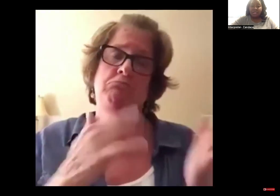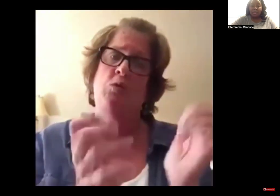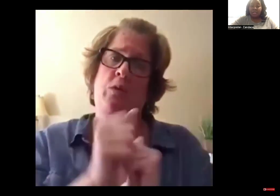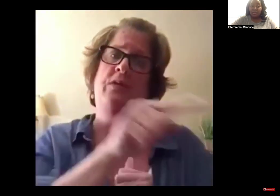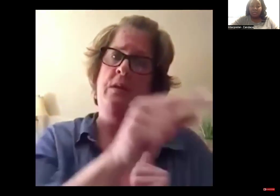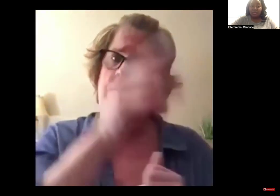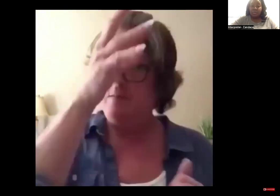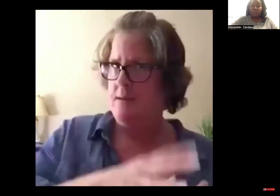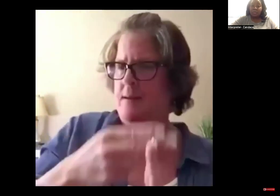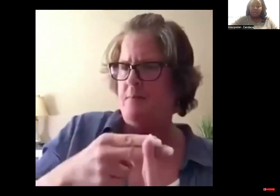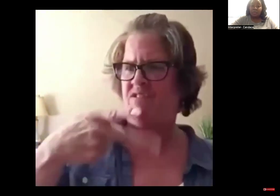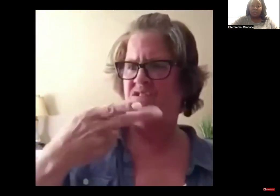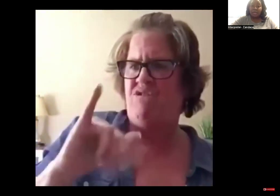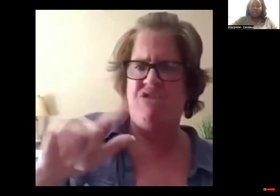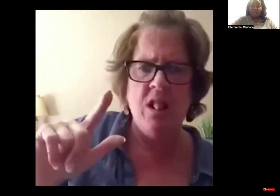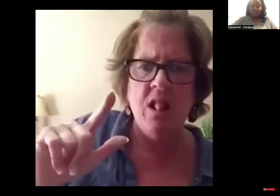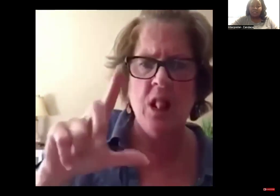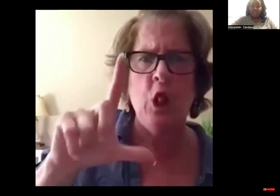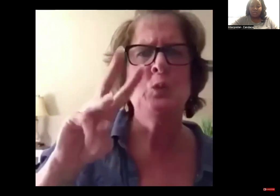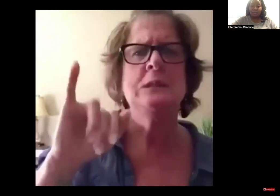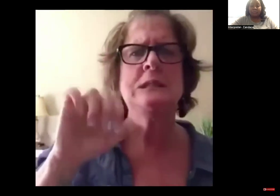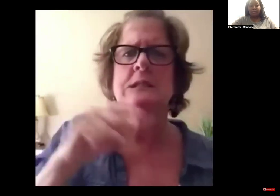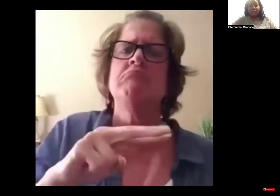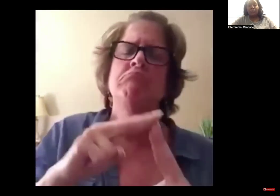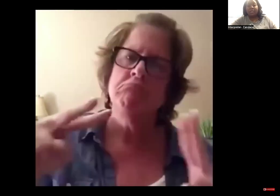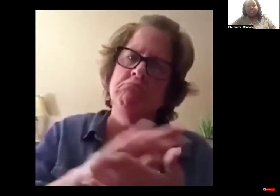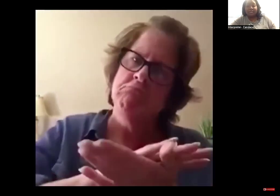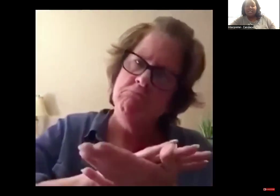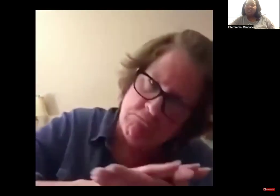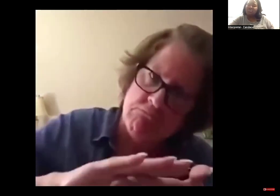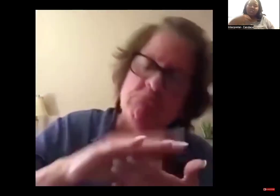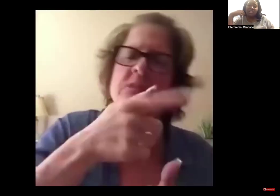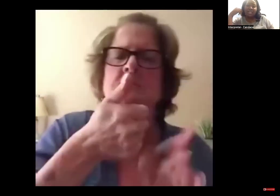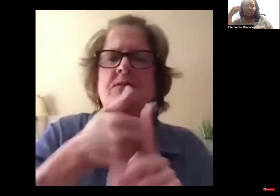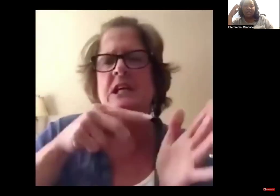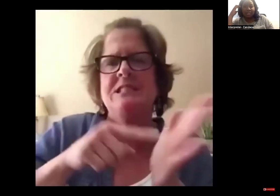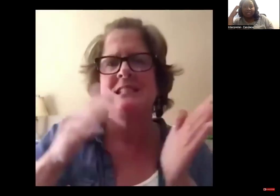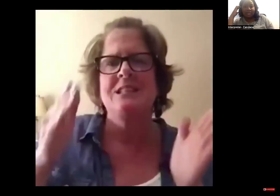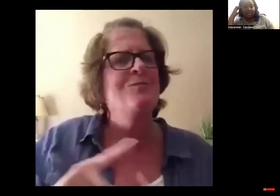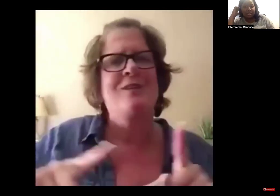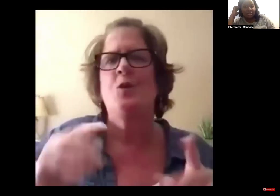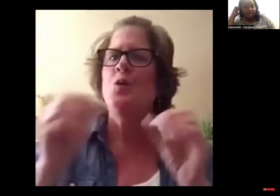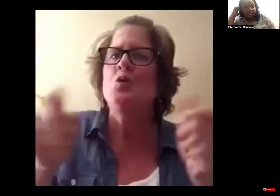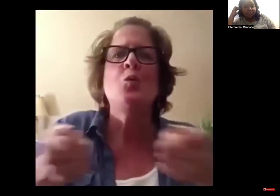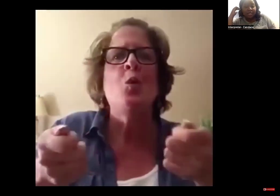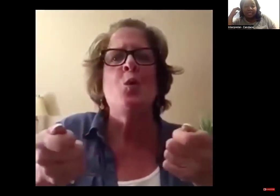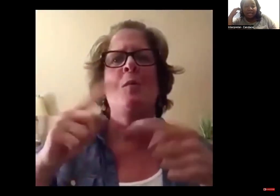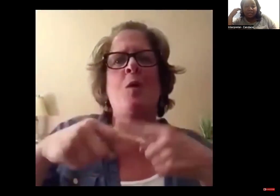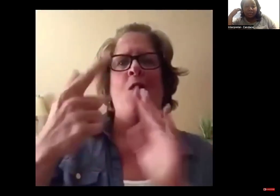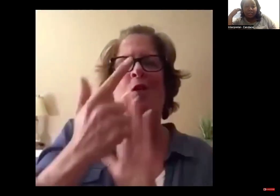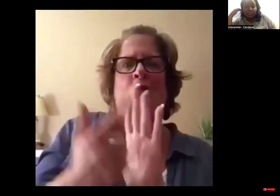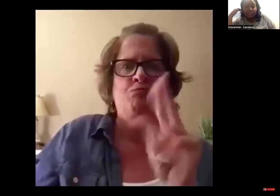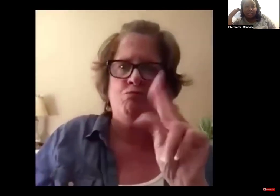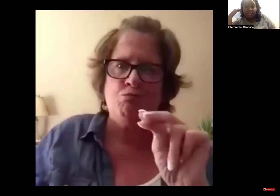just stuck, so we didn't know what to do. So we were talking with a man named Phil Willis. He's a really nice, very nice man. He's